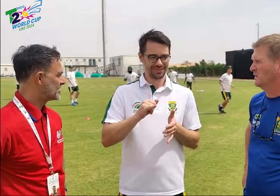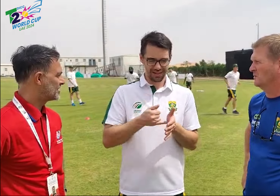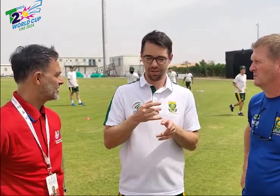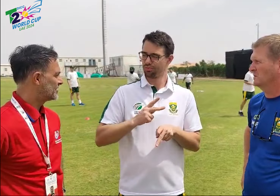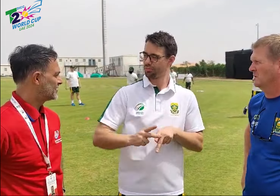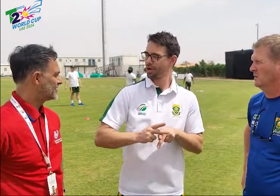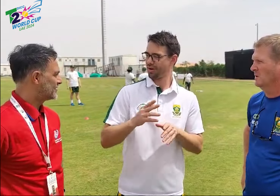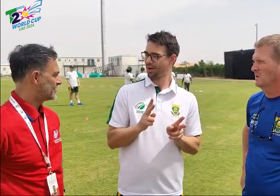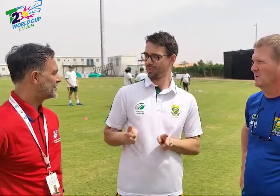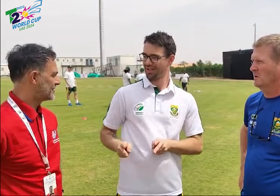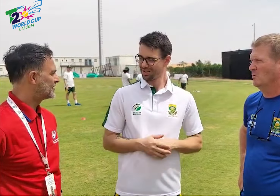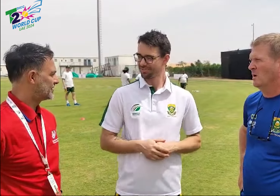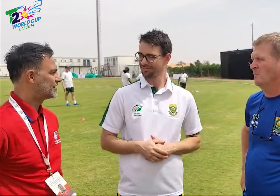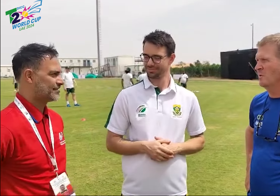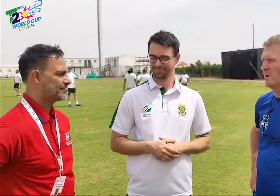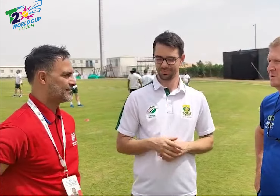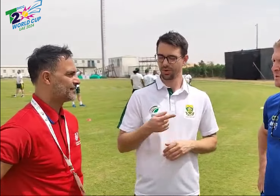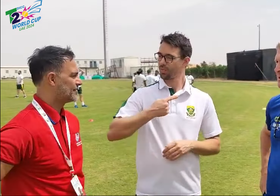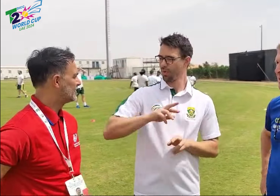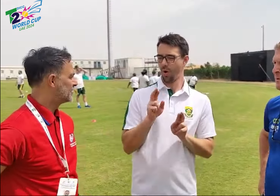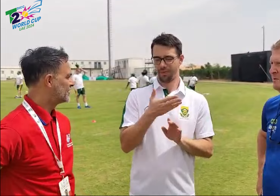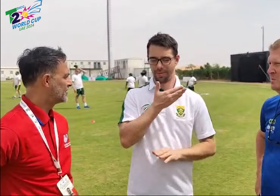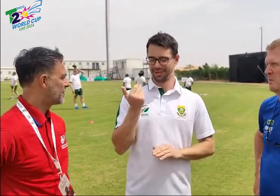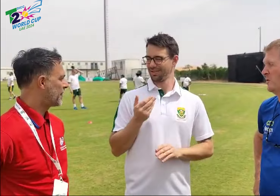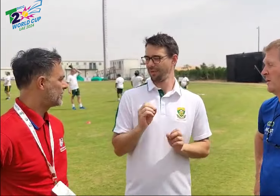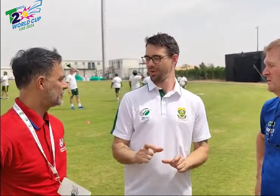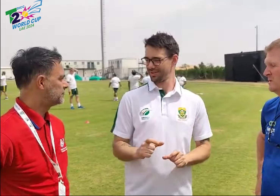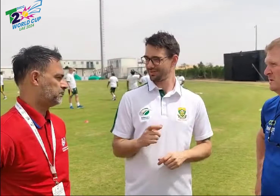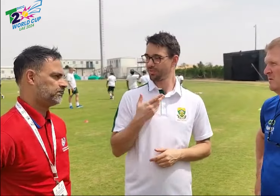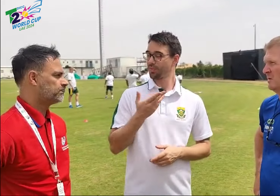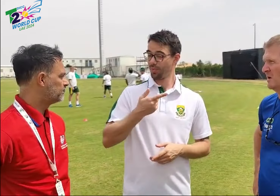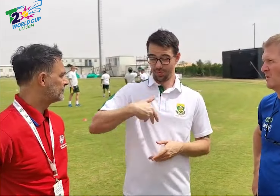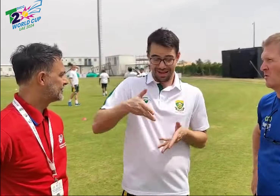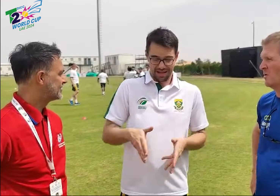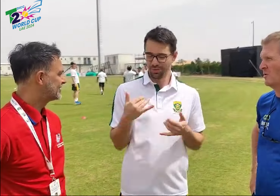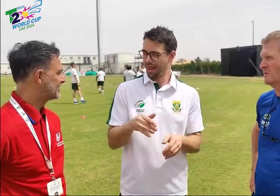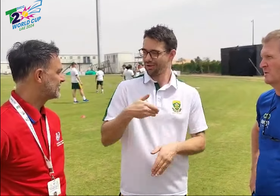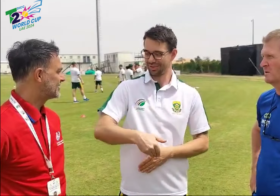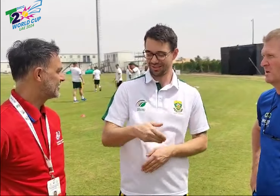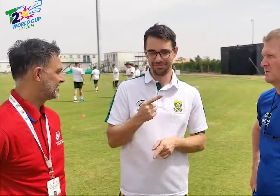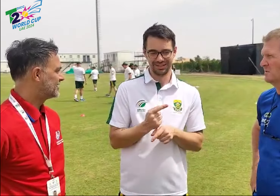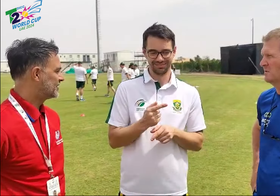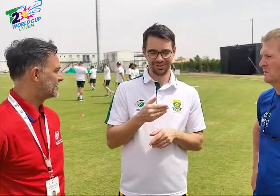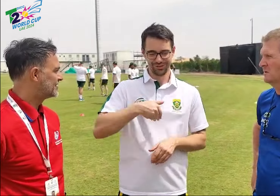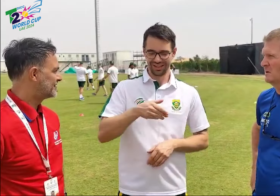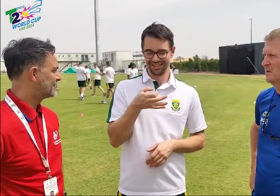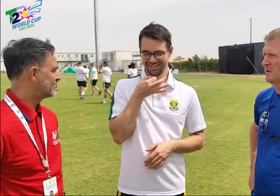preparing ourselves. We hope for the best. I mean, playing cricket, anything can go wrong on certain